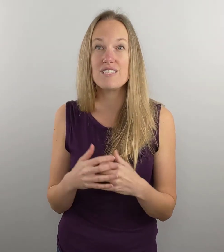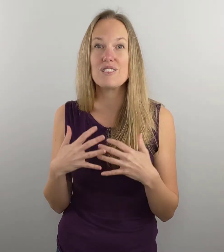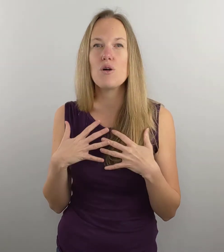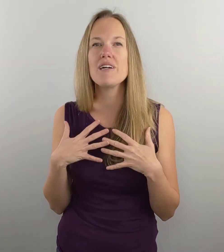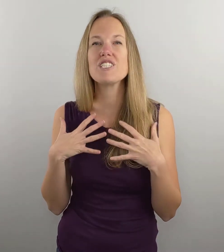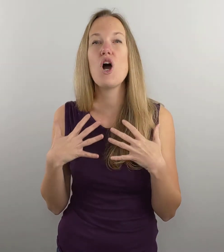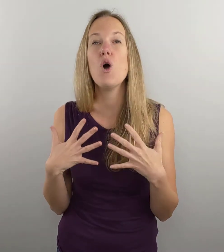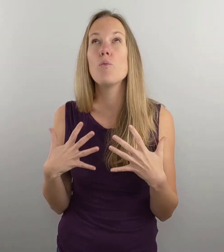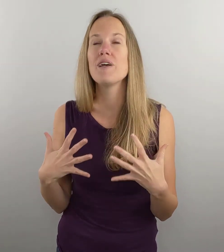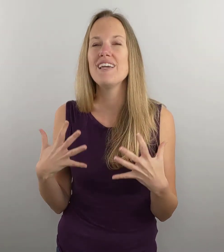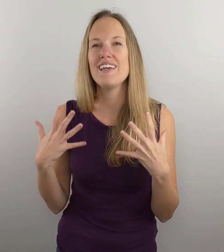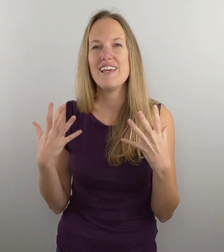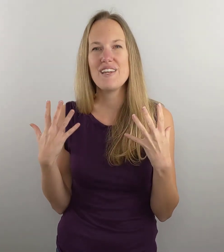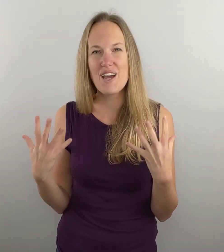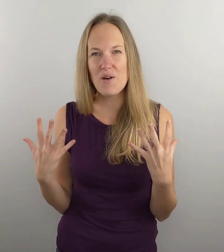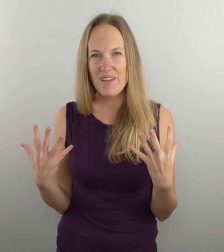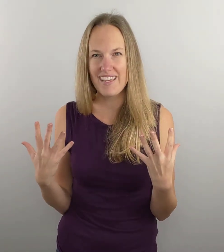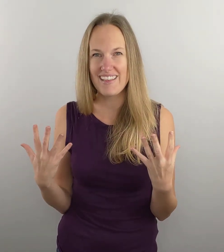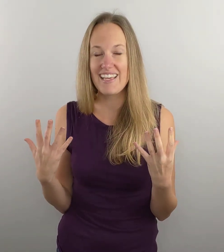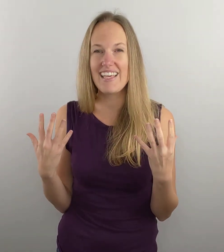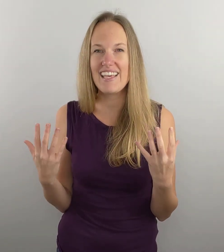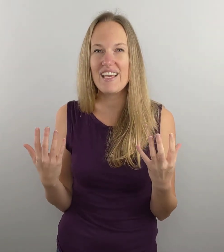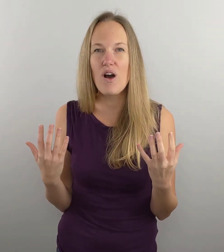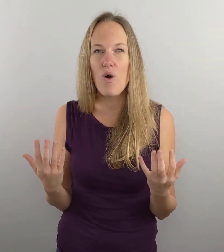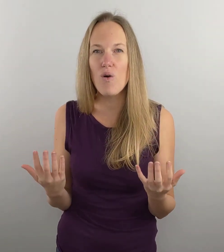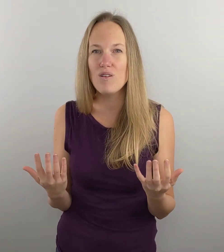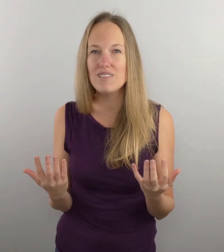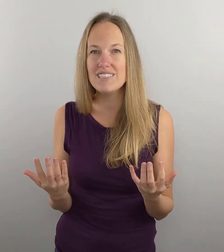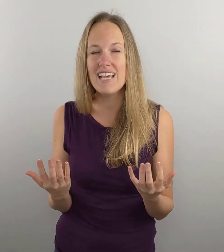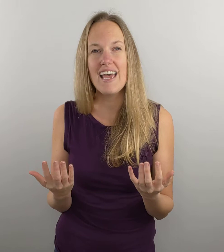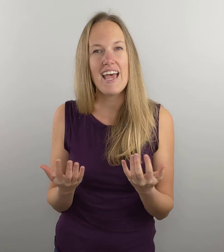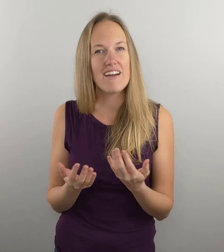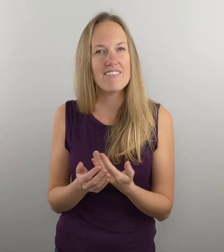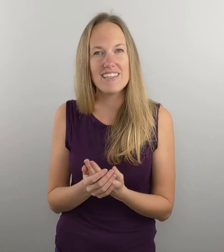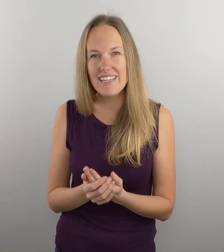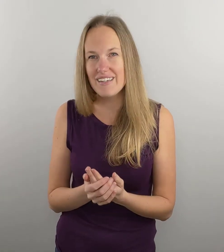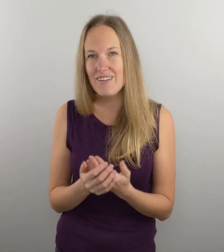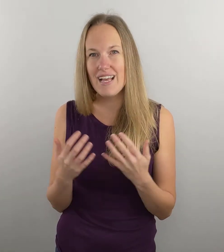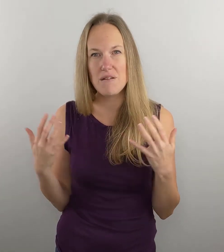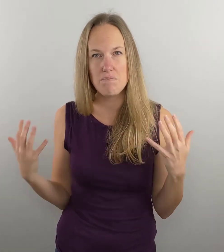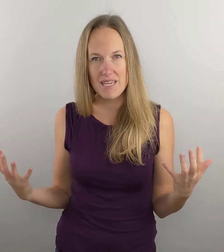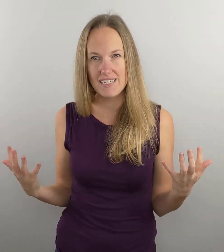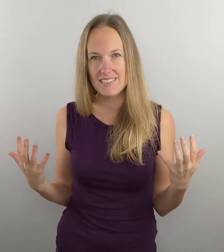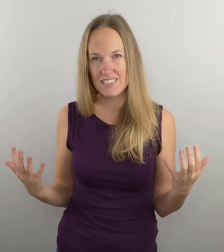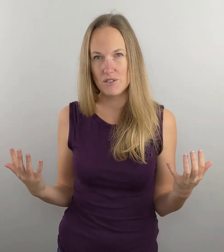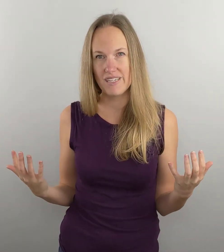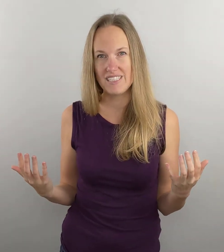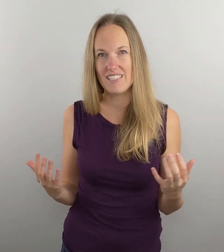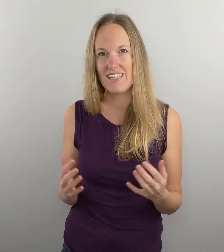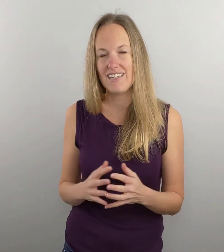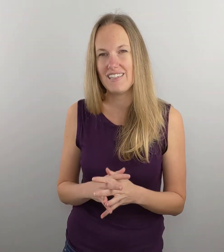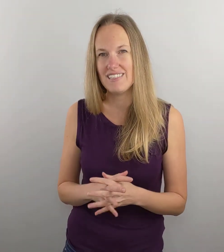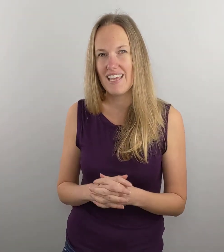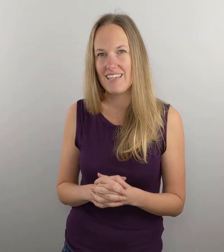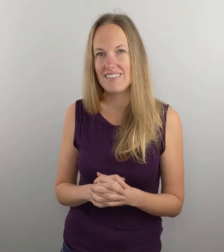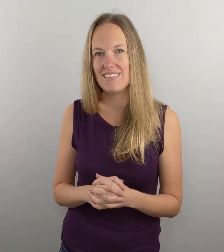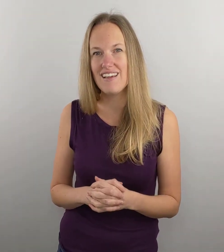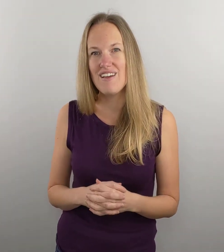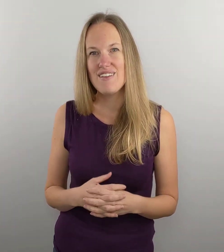so much hope in knowing that He holds every little and big situation in His hand.